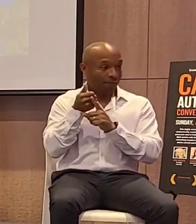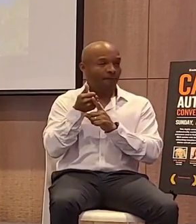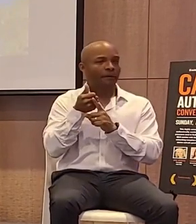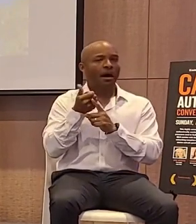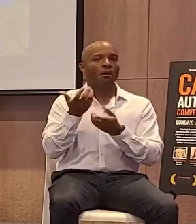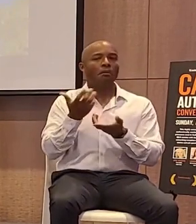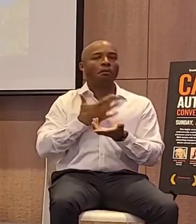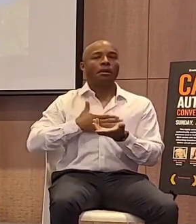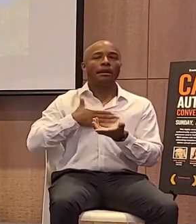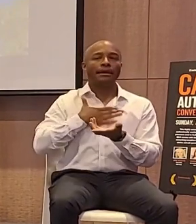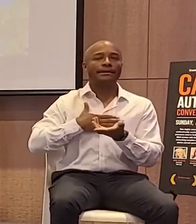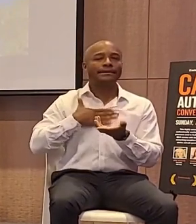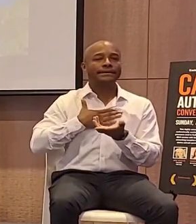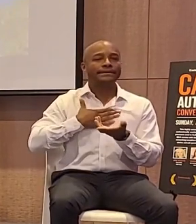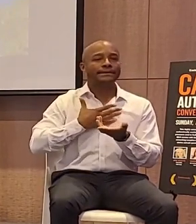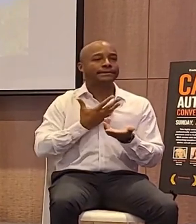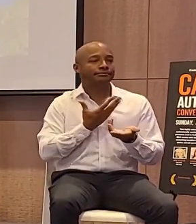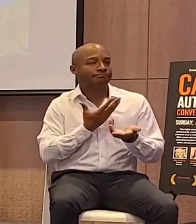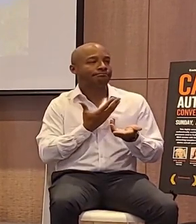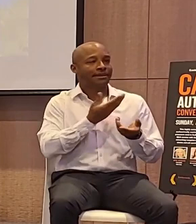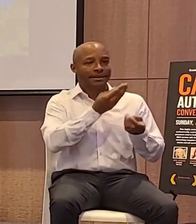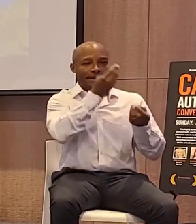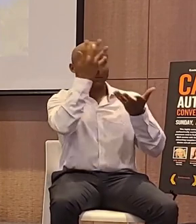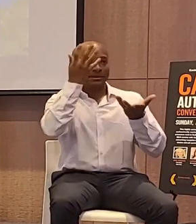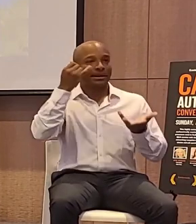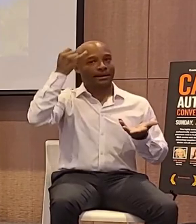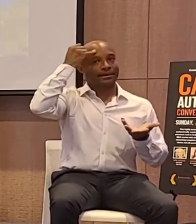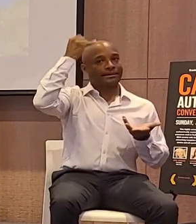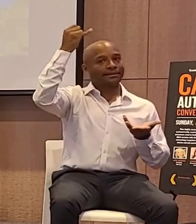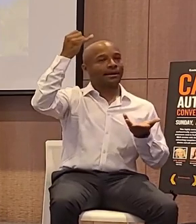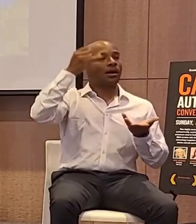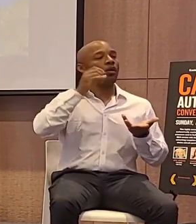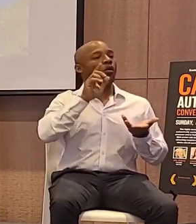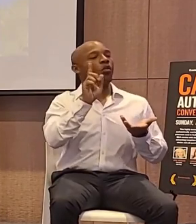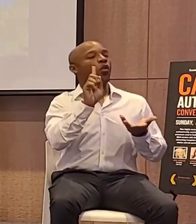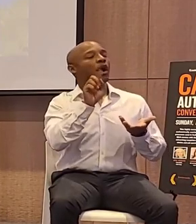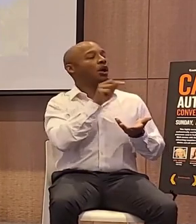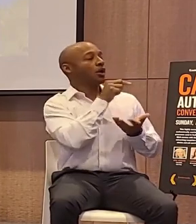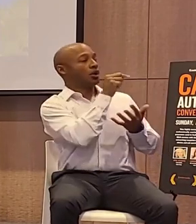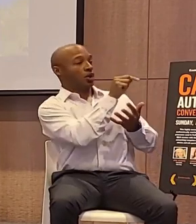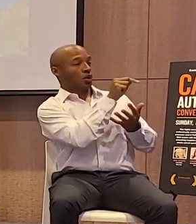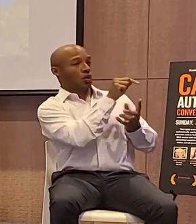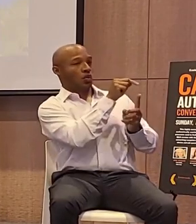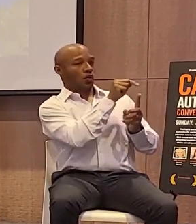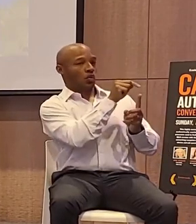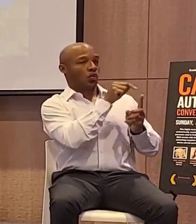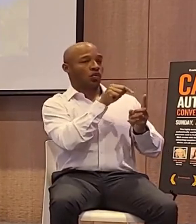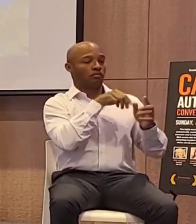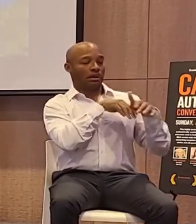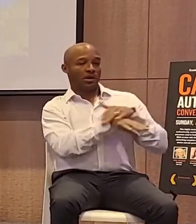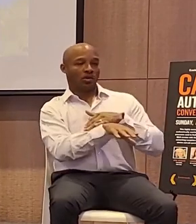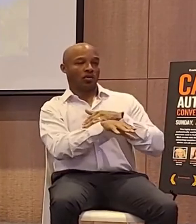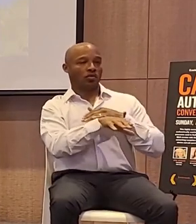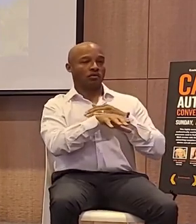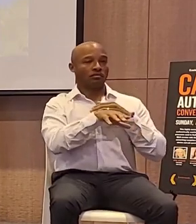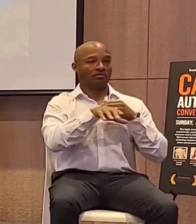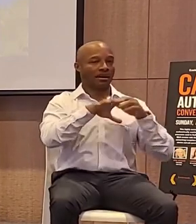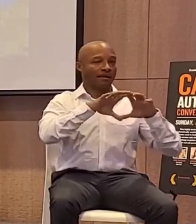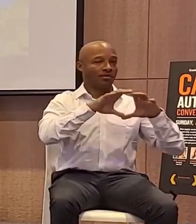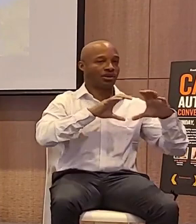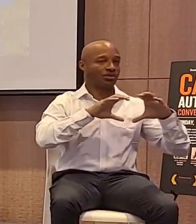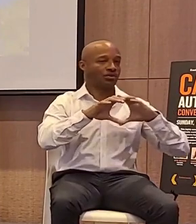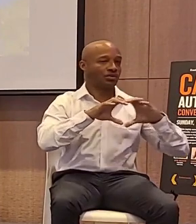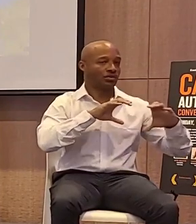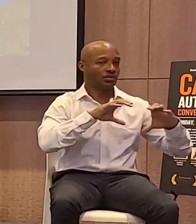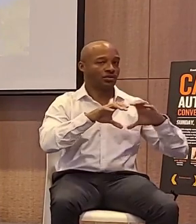us an idea where you entered that part of the conversation. If it was a